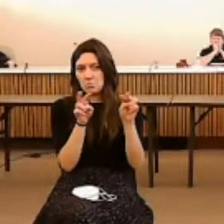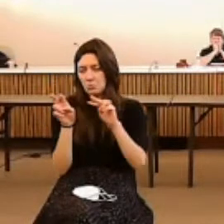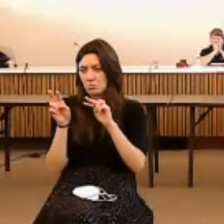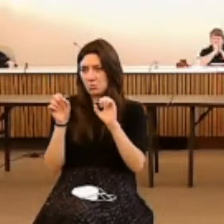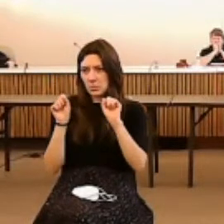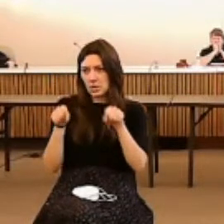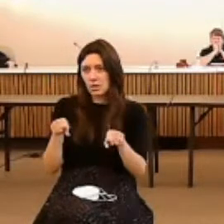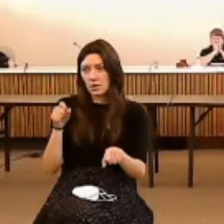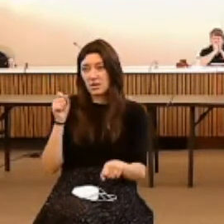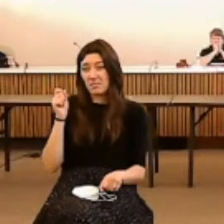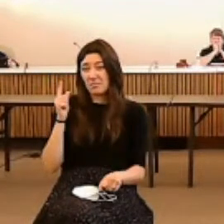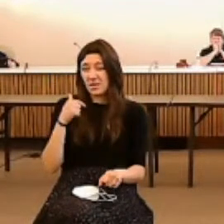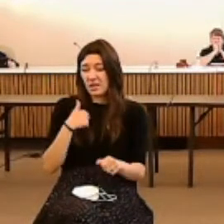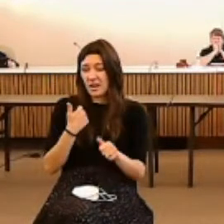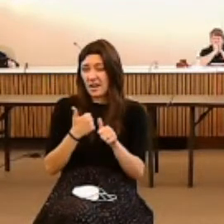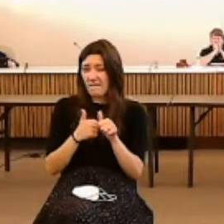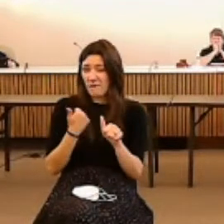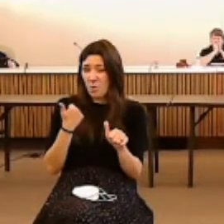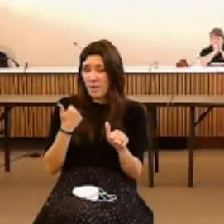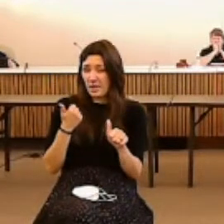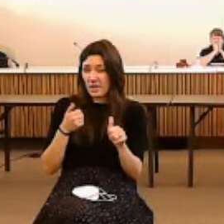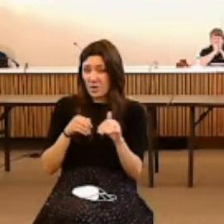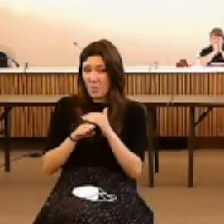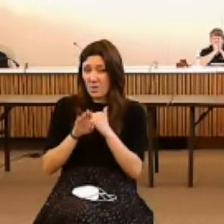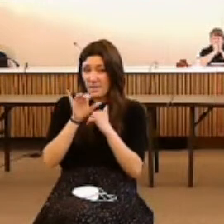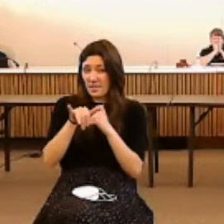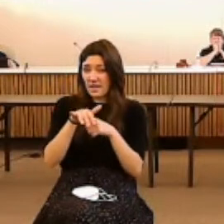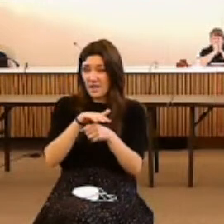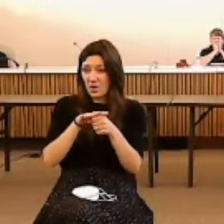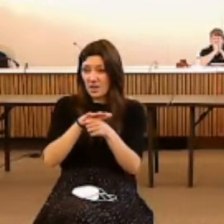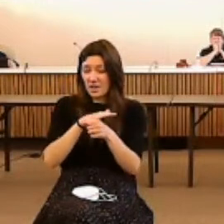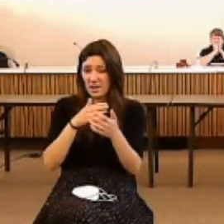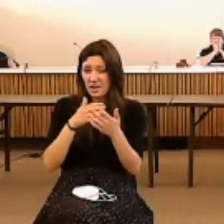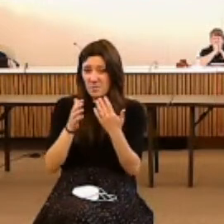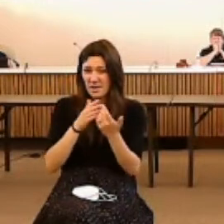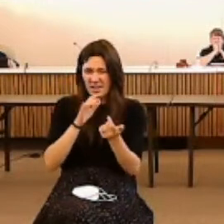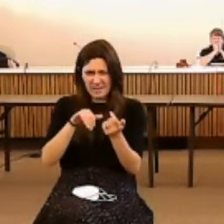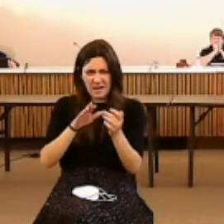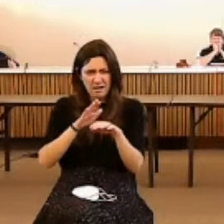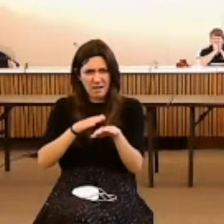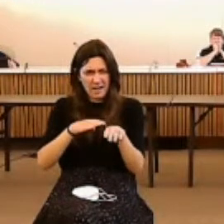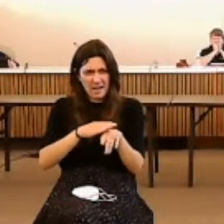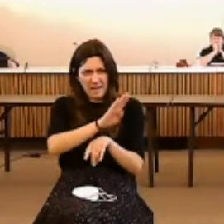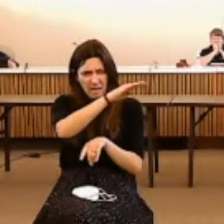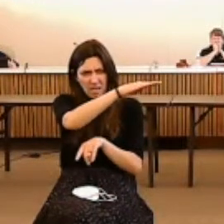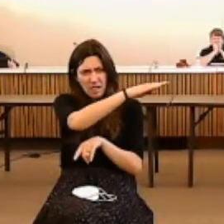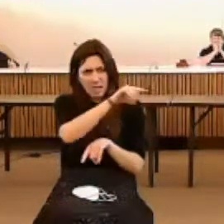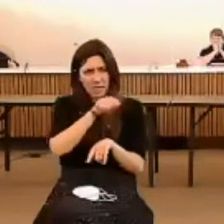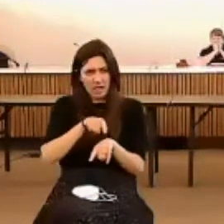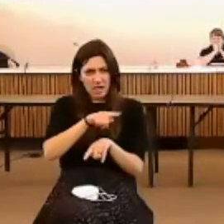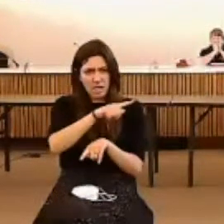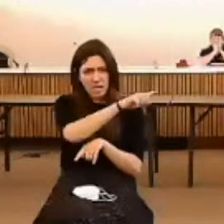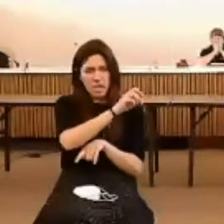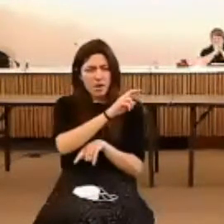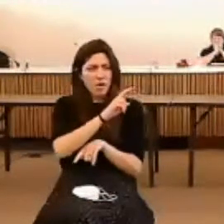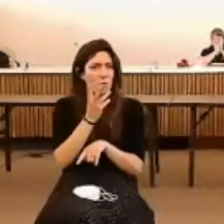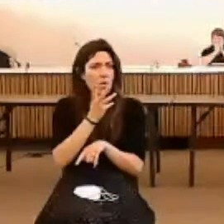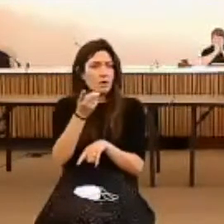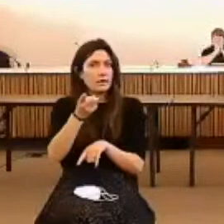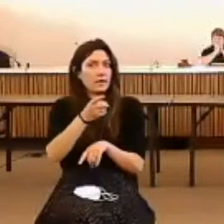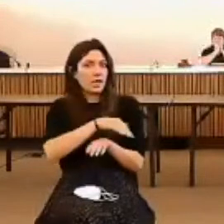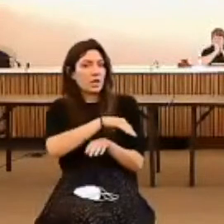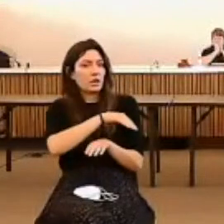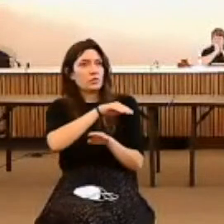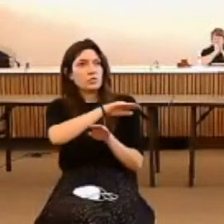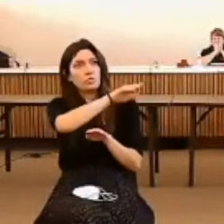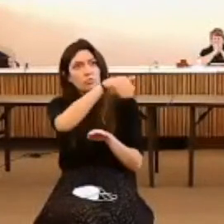I avoid traveling that section of Erie Station. Is that on a hill there or? It's dropping from